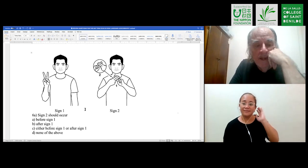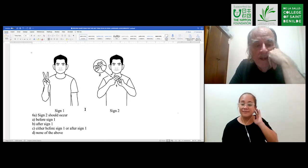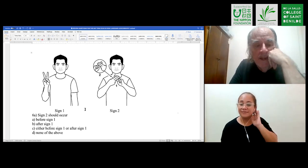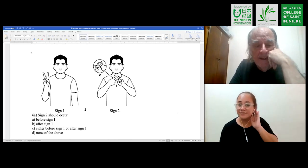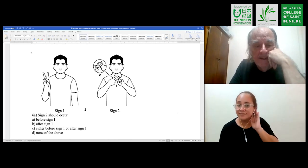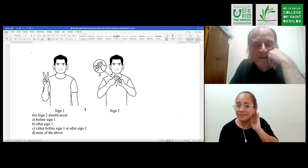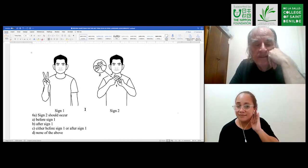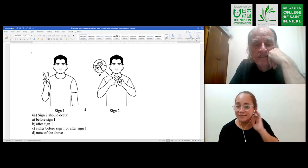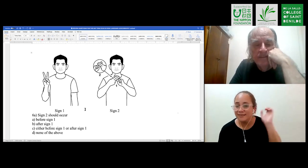Yes.